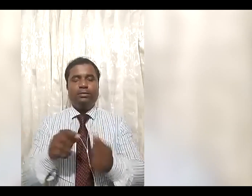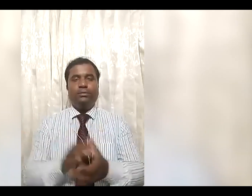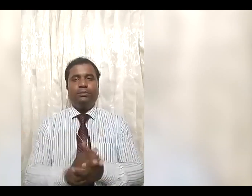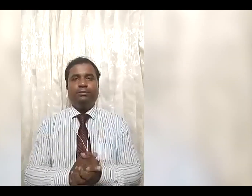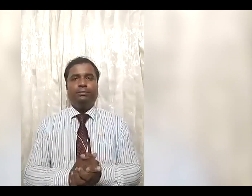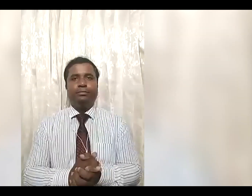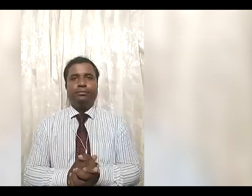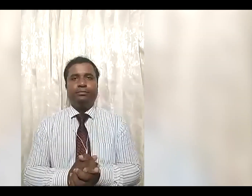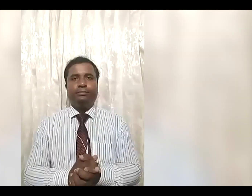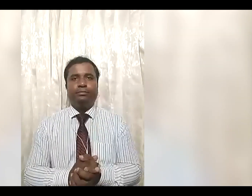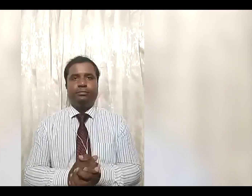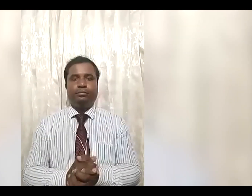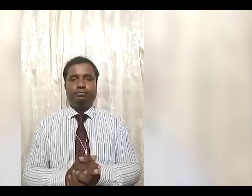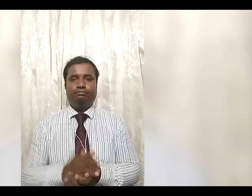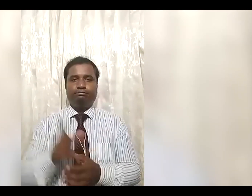comments.